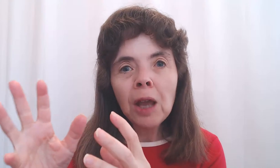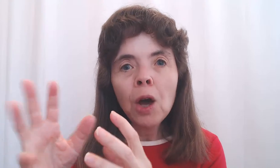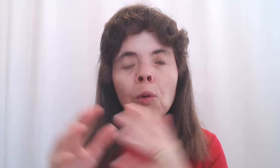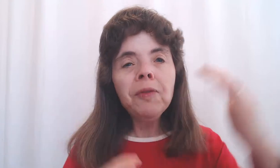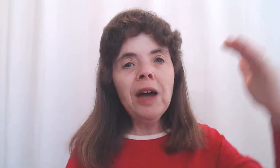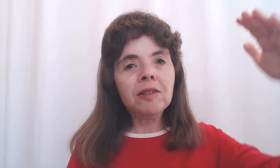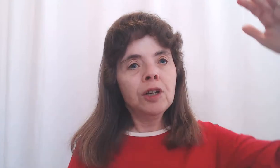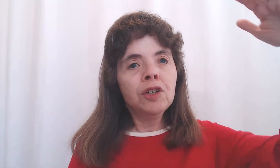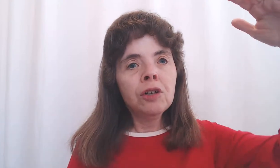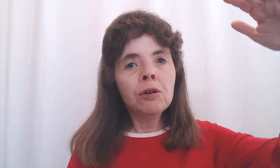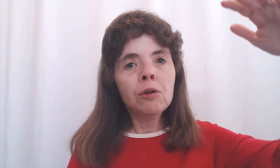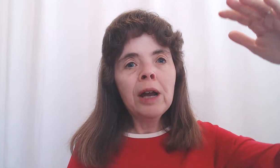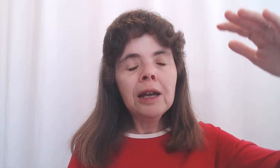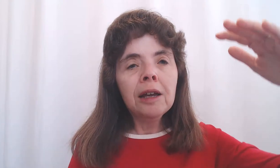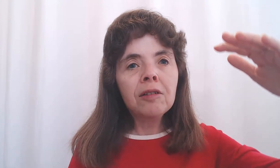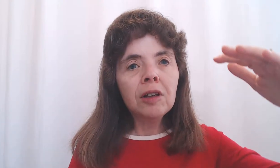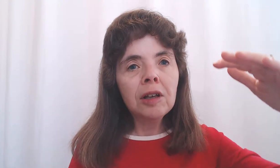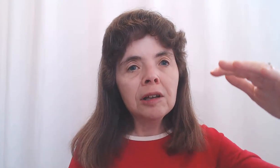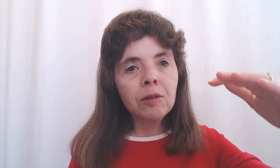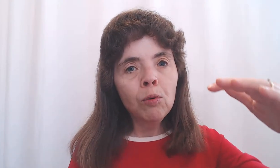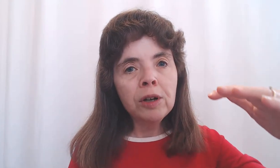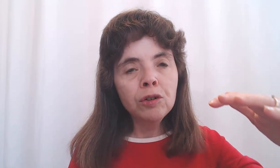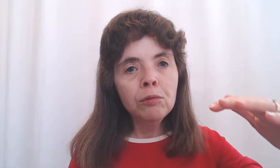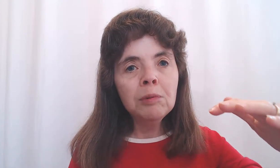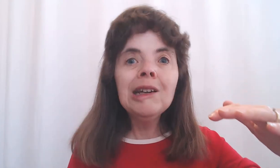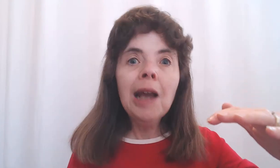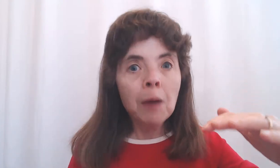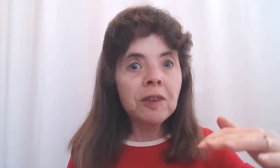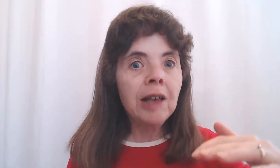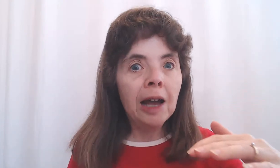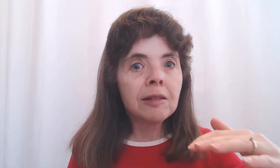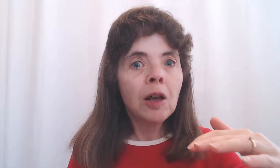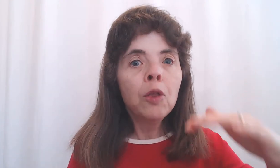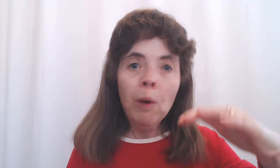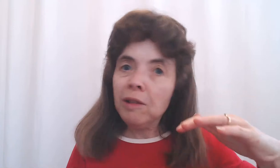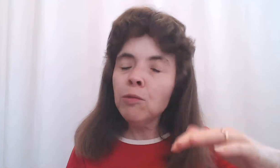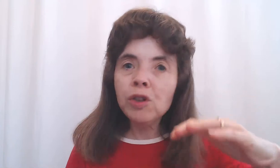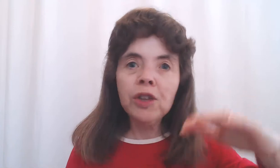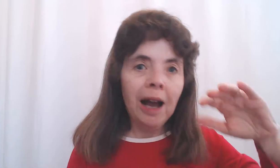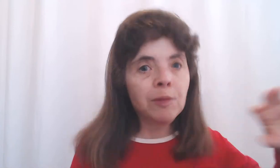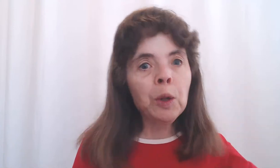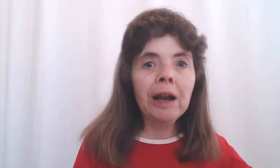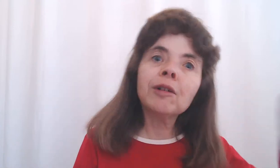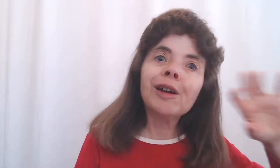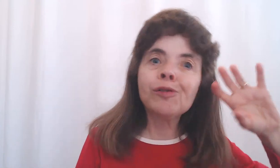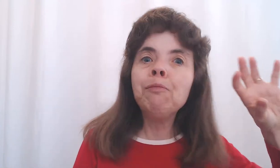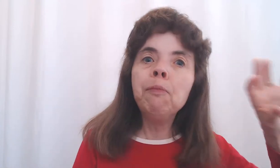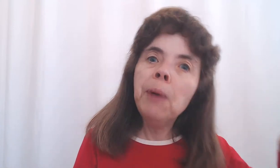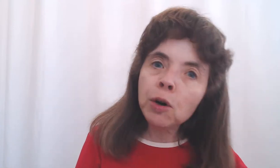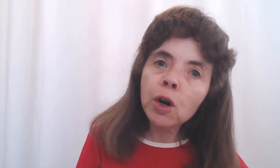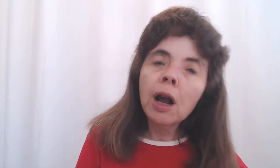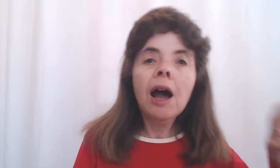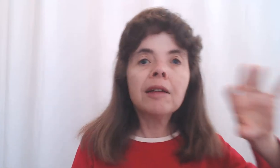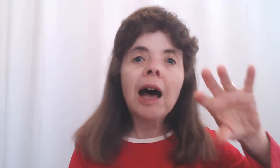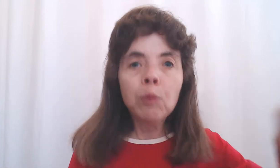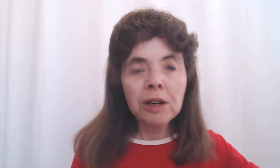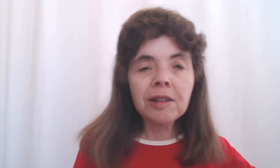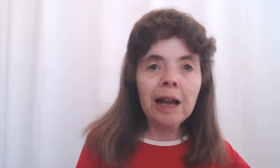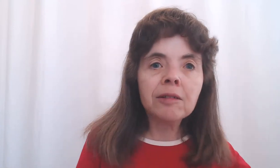What that's going to do is it's going to de-emphasize the ways in which the Gospel accounts are actually better as eyewitness accounts